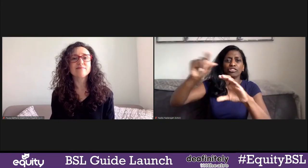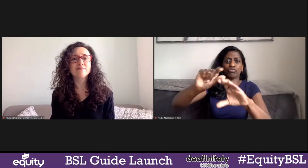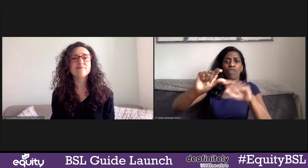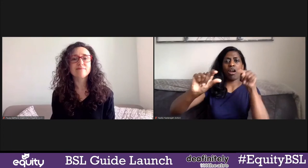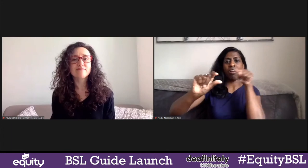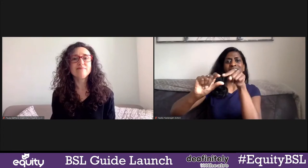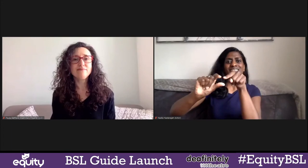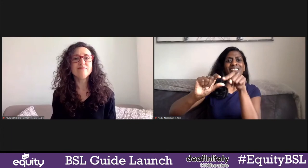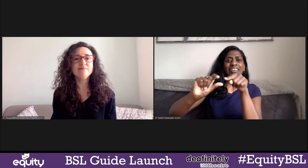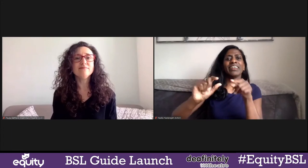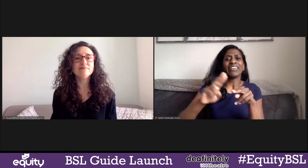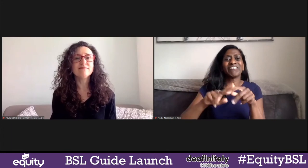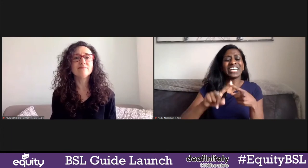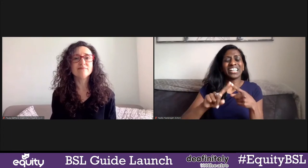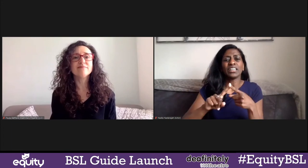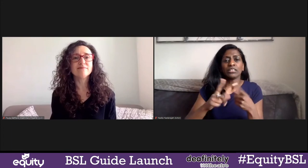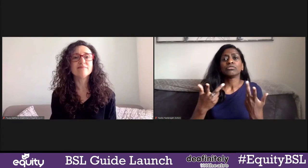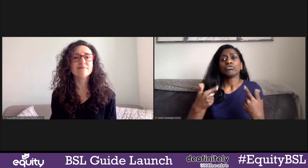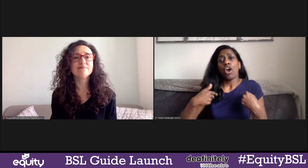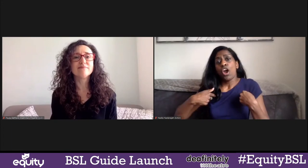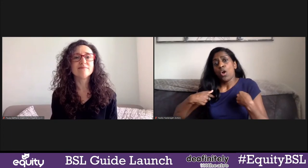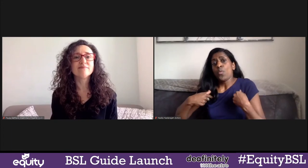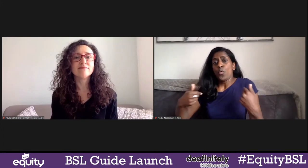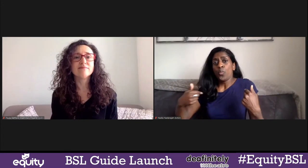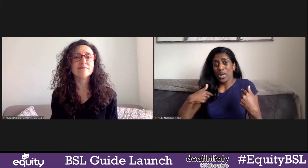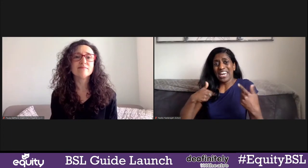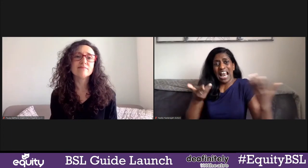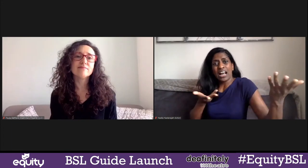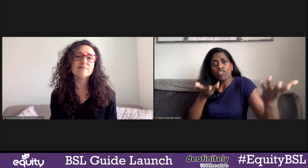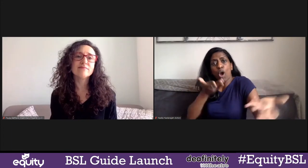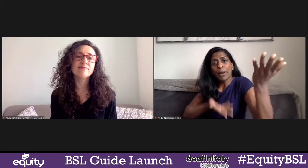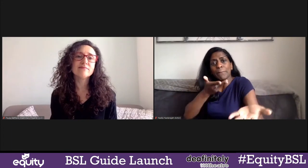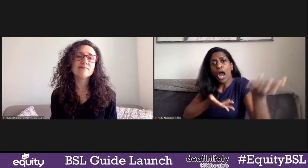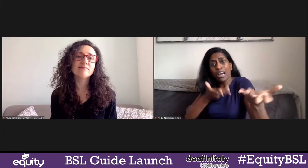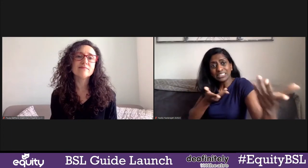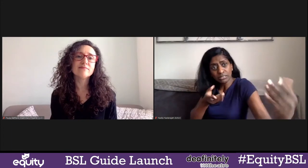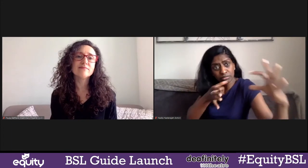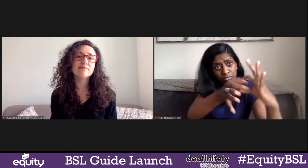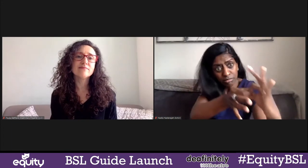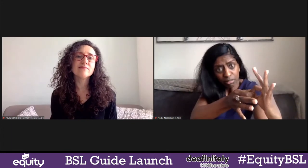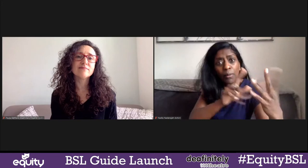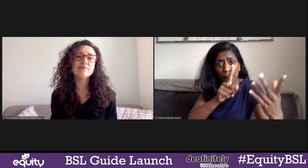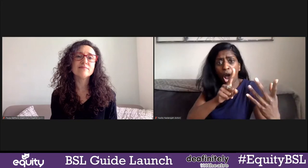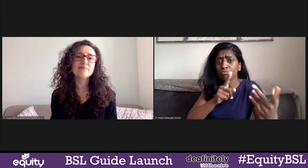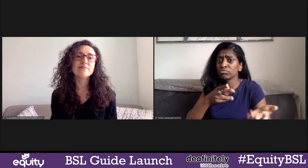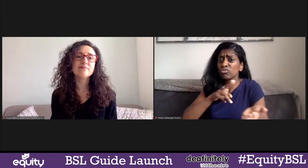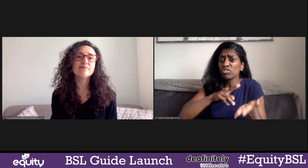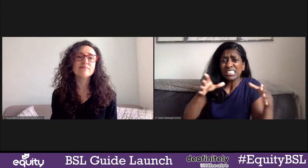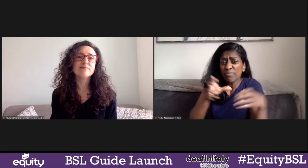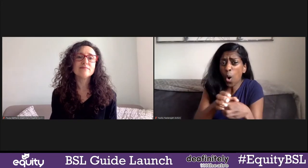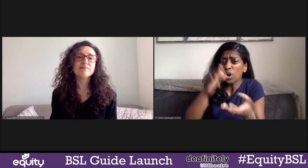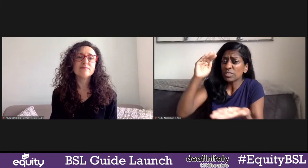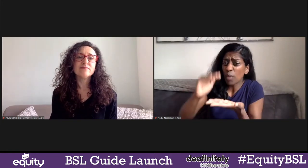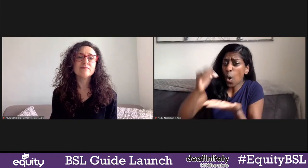regardless of how the size of your company. If you consider that fee within your initial budget,